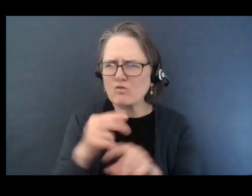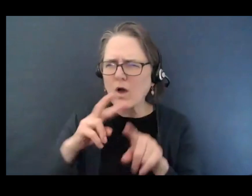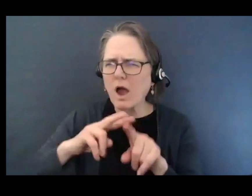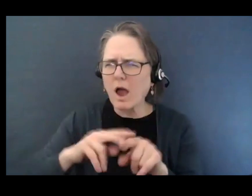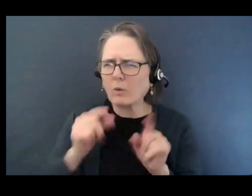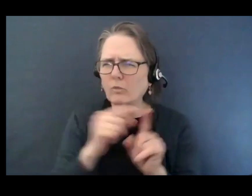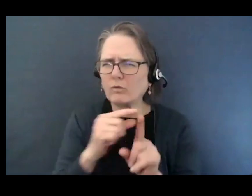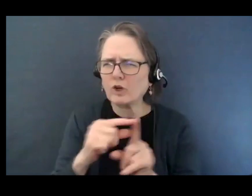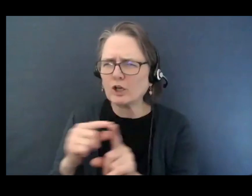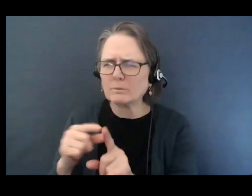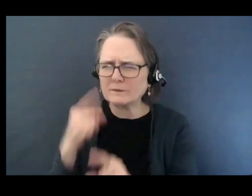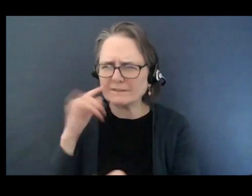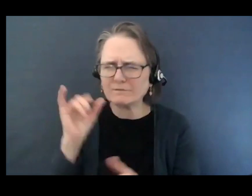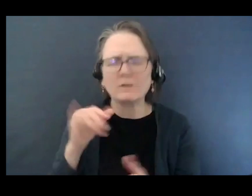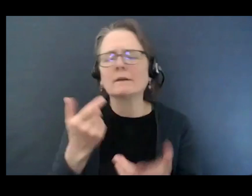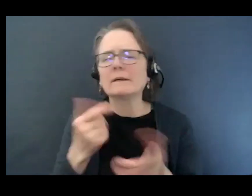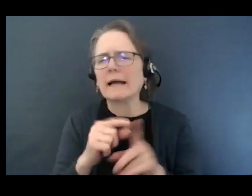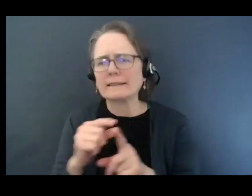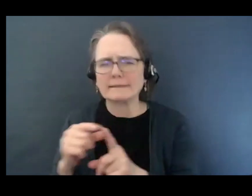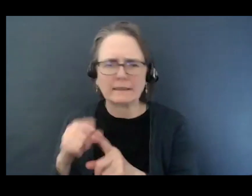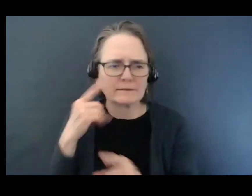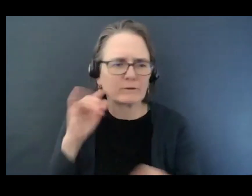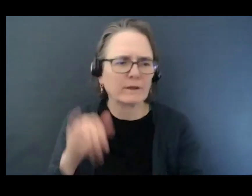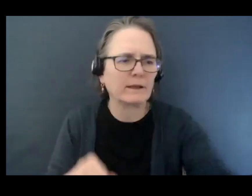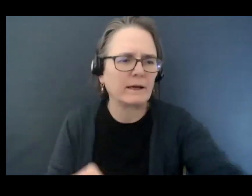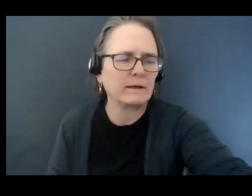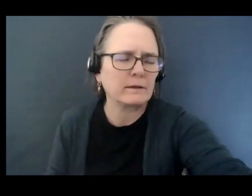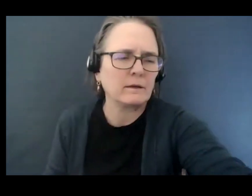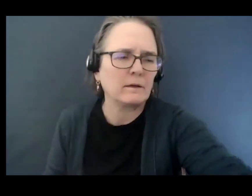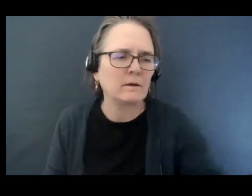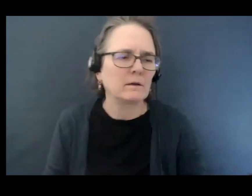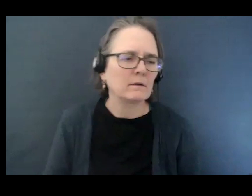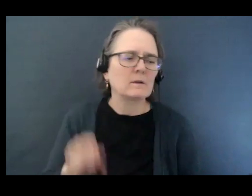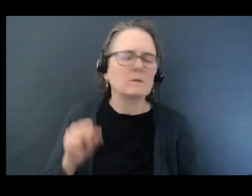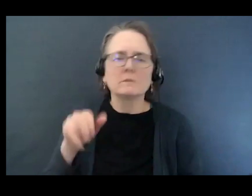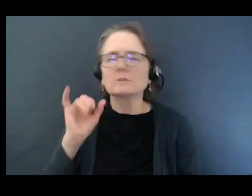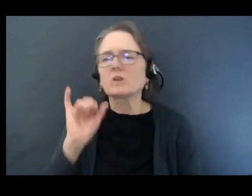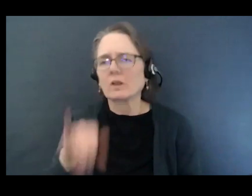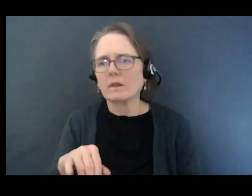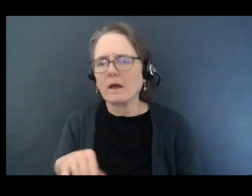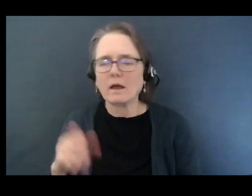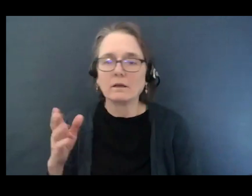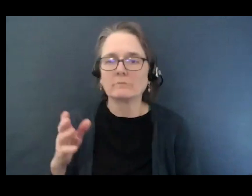it should have a unit too, right? That's the hardest thing in accessibility